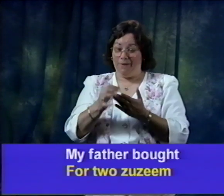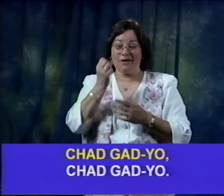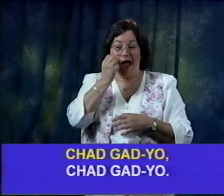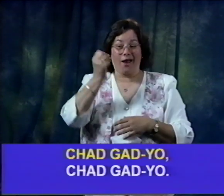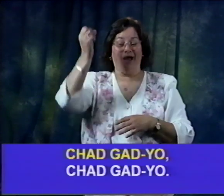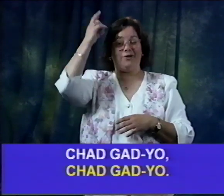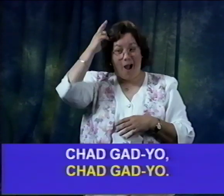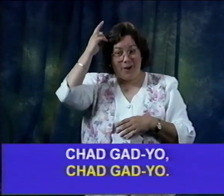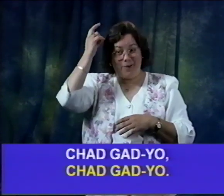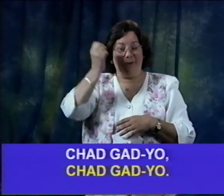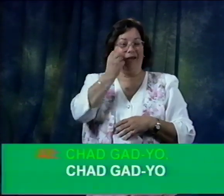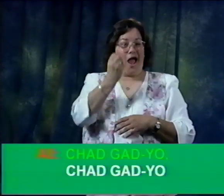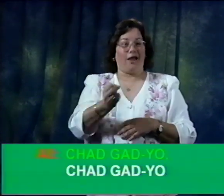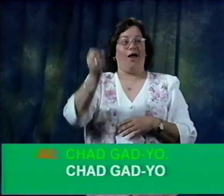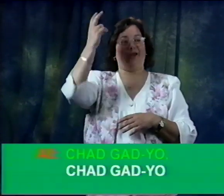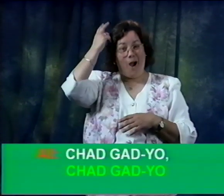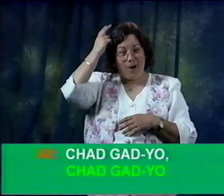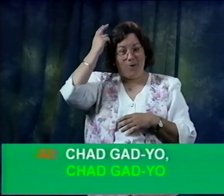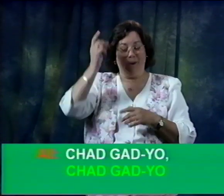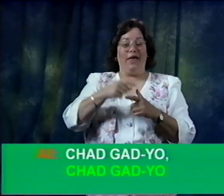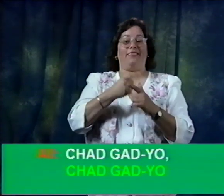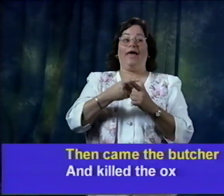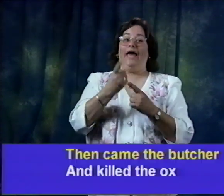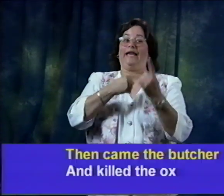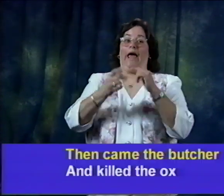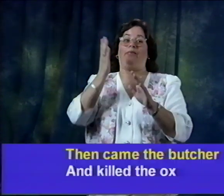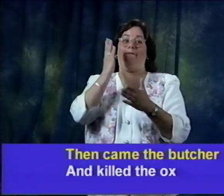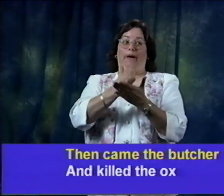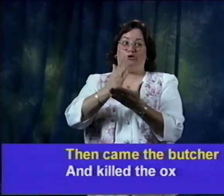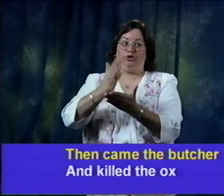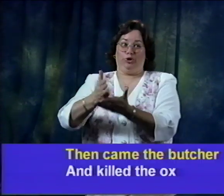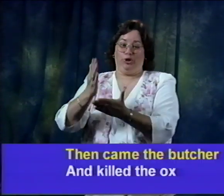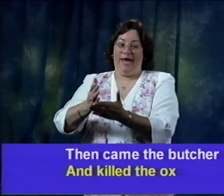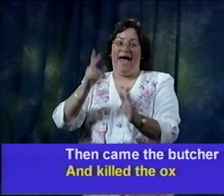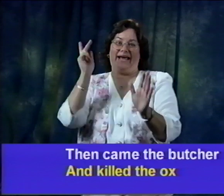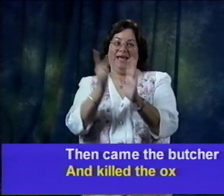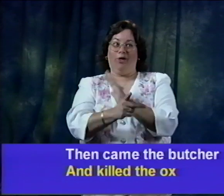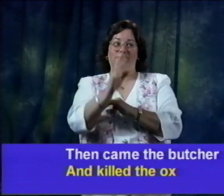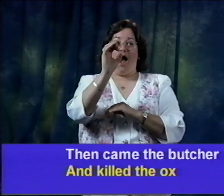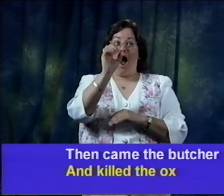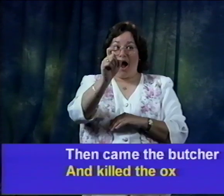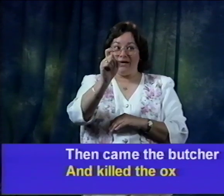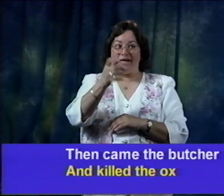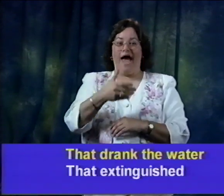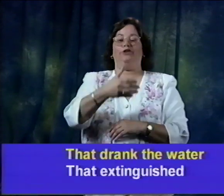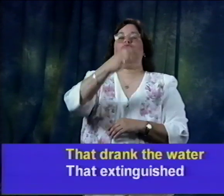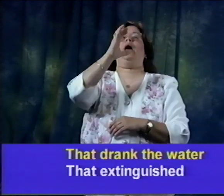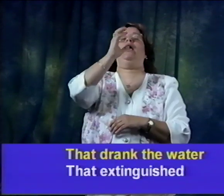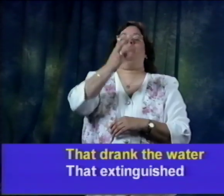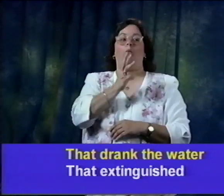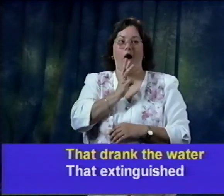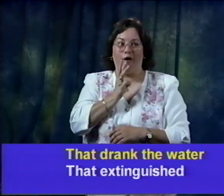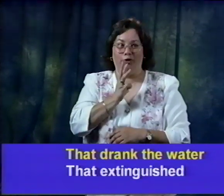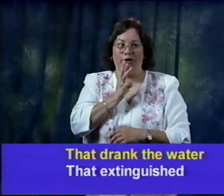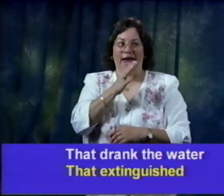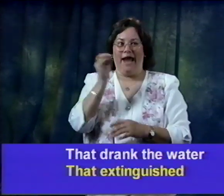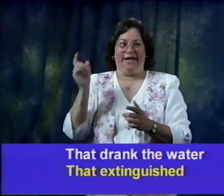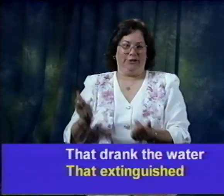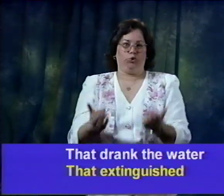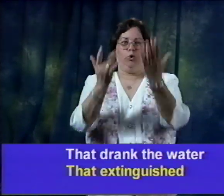zuzim. Had Gad Yah, Had Gad Yah. Then came the butcher and killed the ox that drank the water that